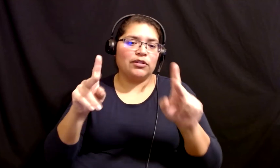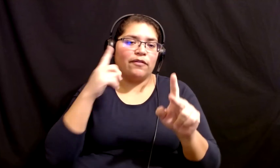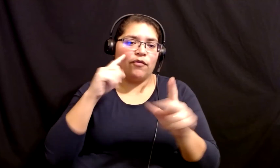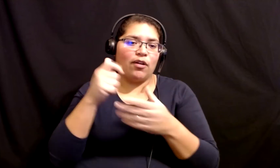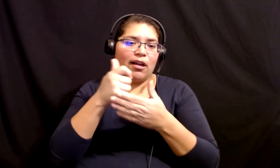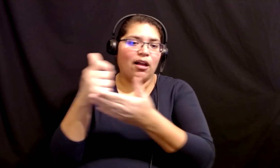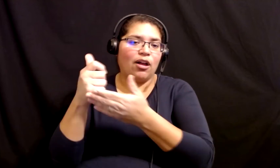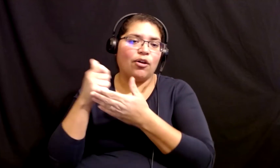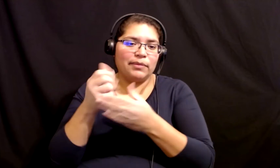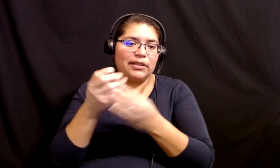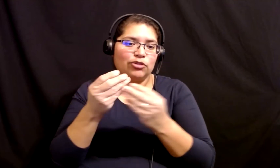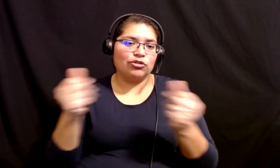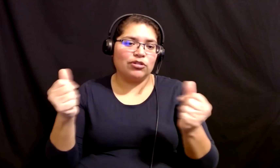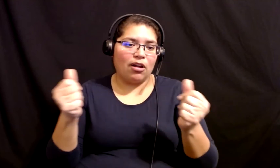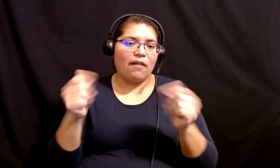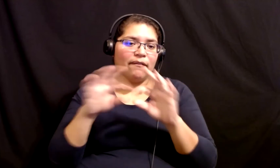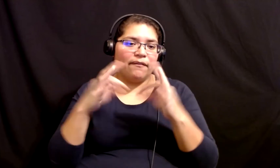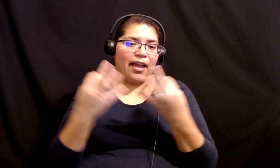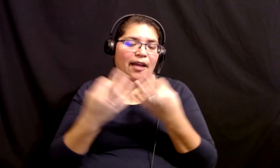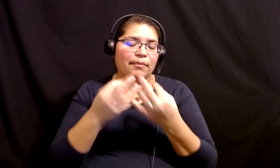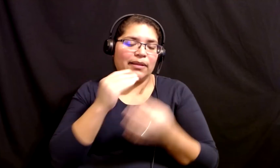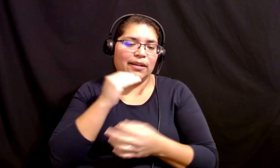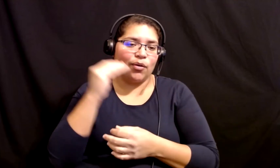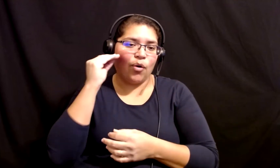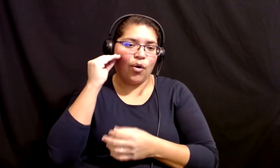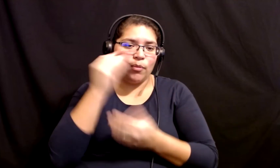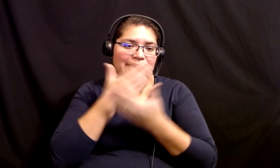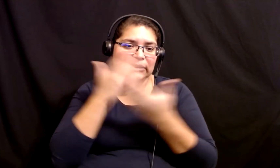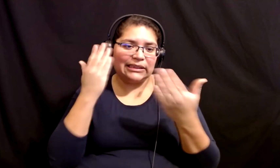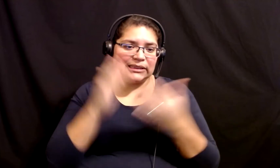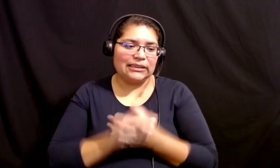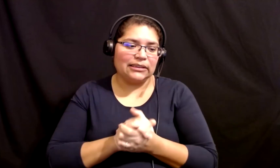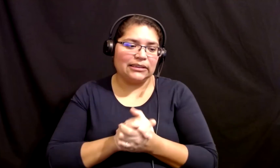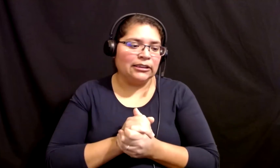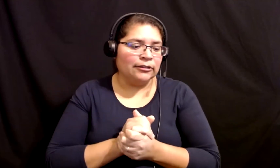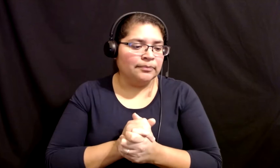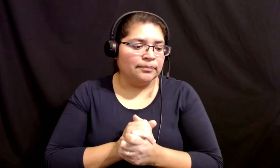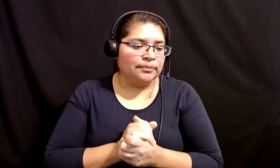to solve family homelessness.